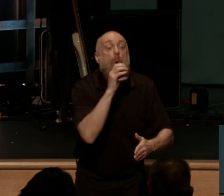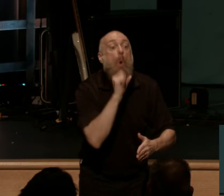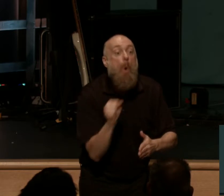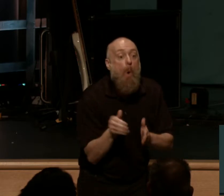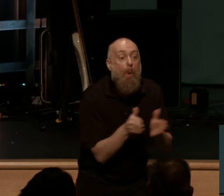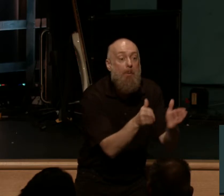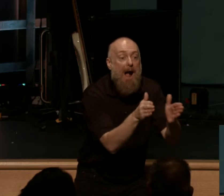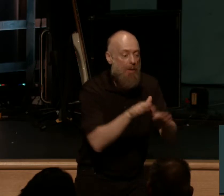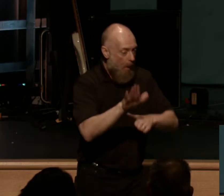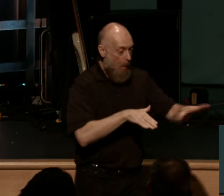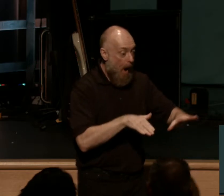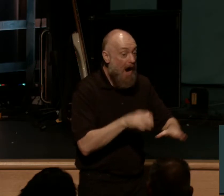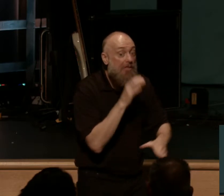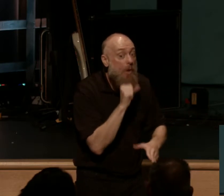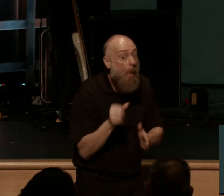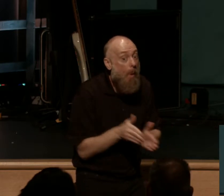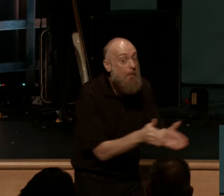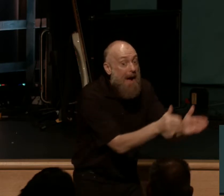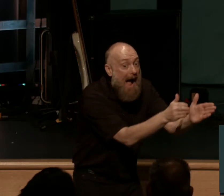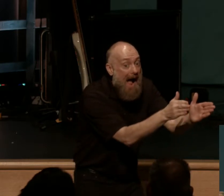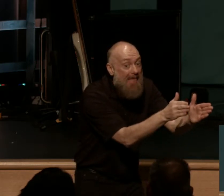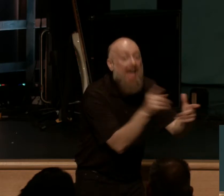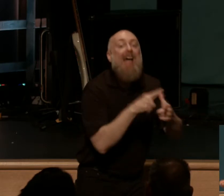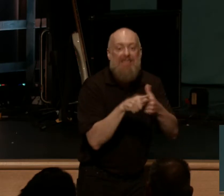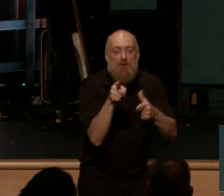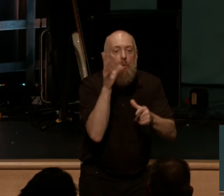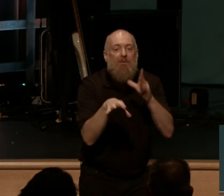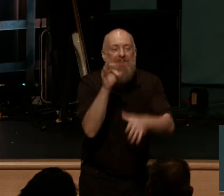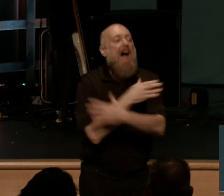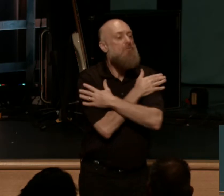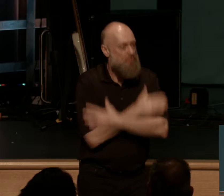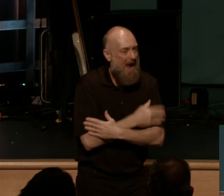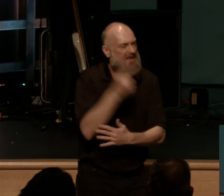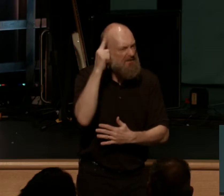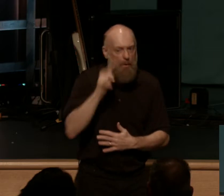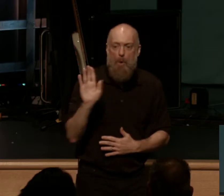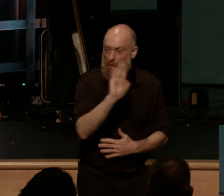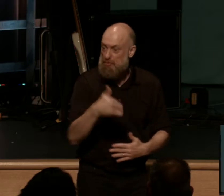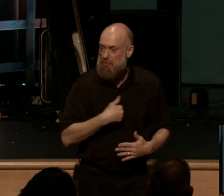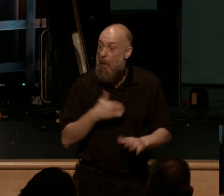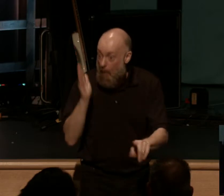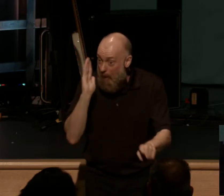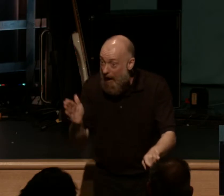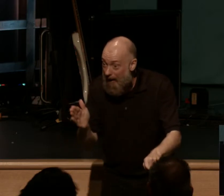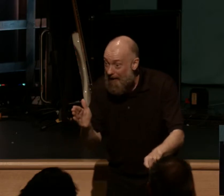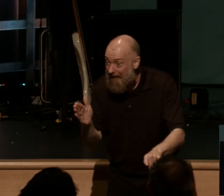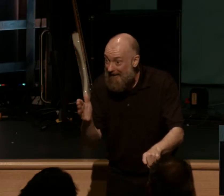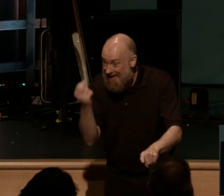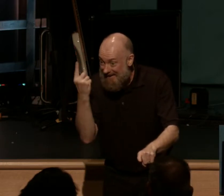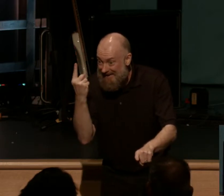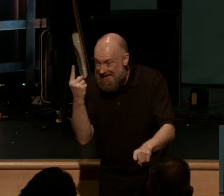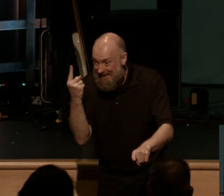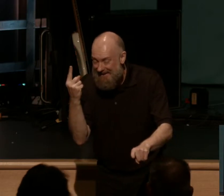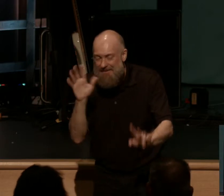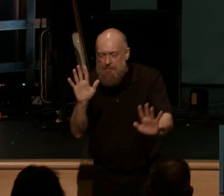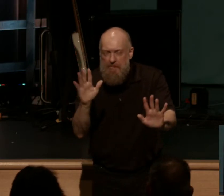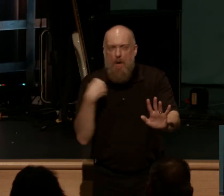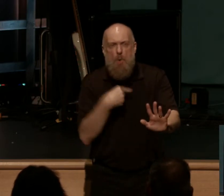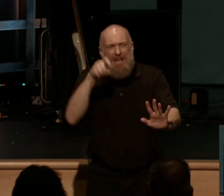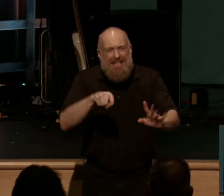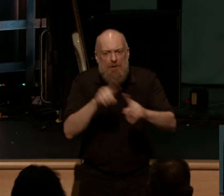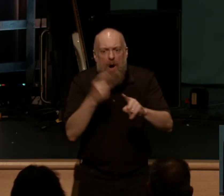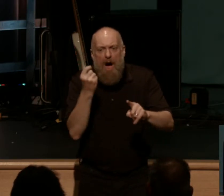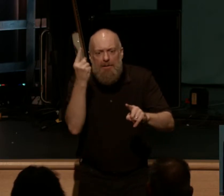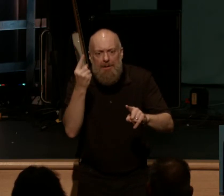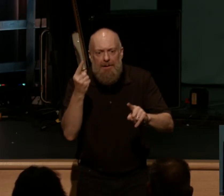and walk in them, the Bible says, and you will find rest for your souls. You see, so it's the understanding. There